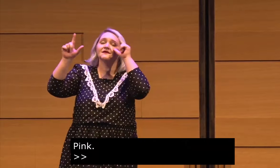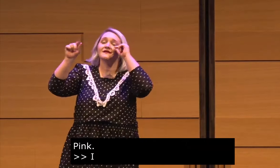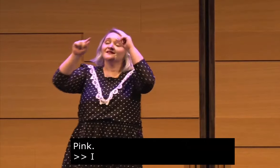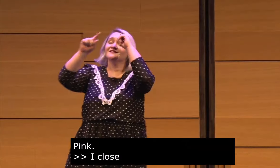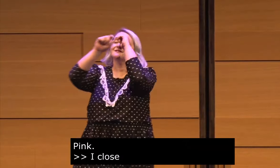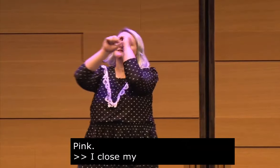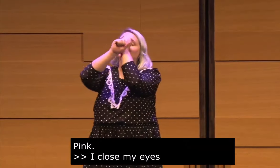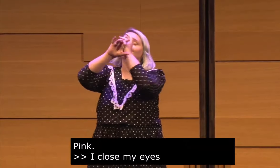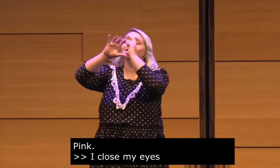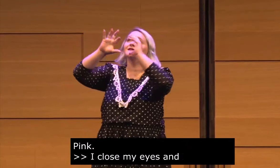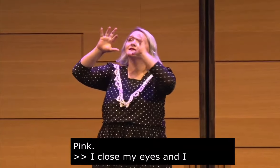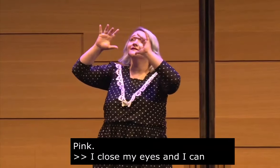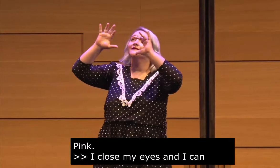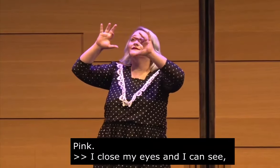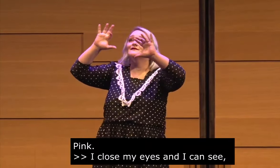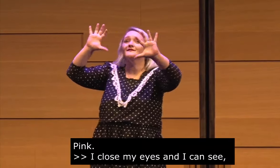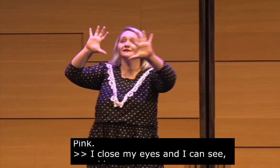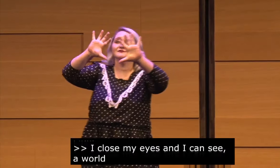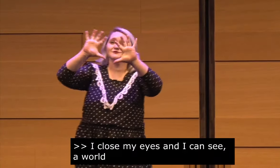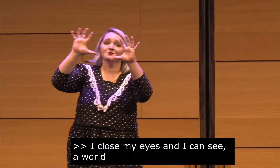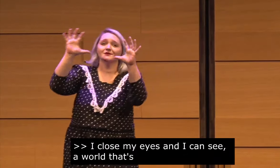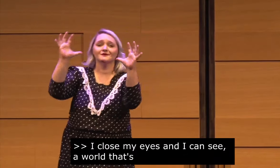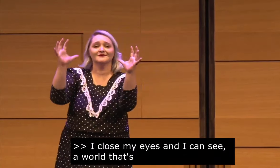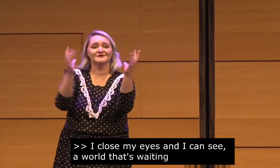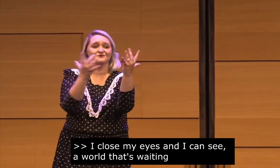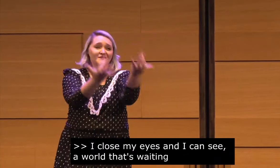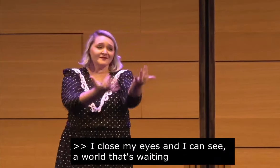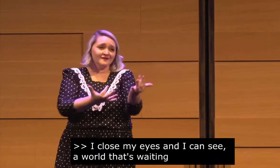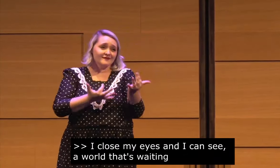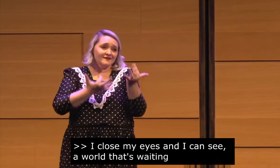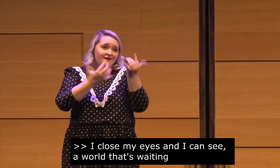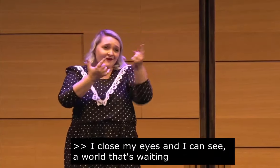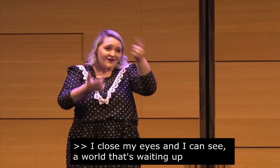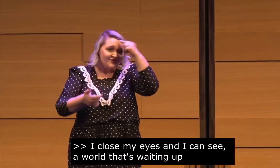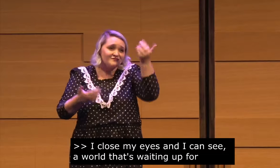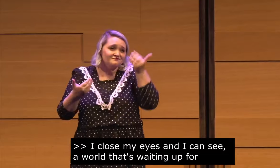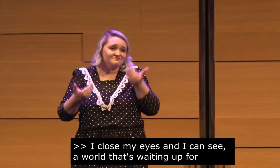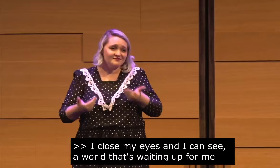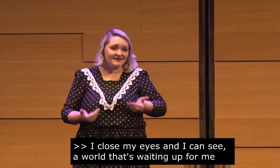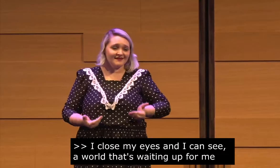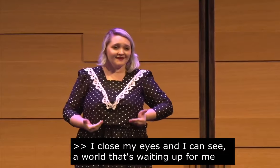For me.